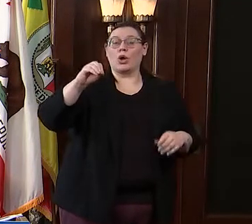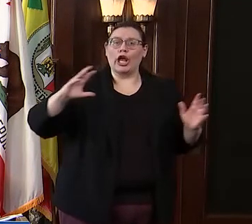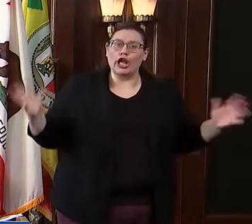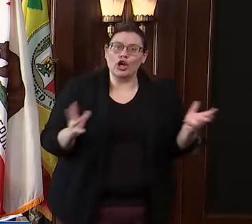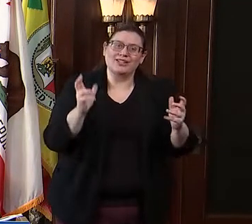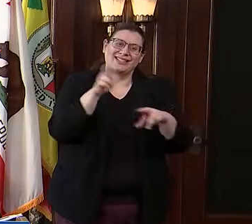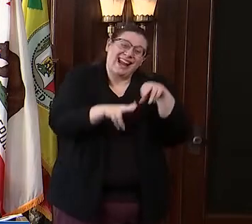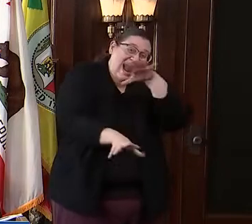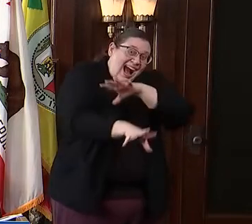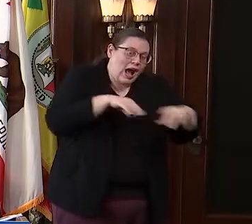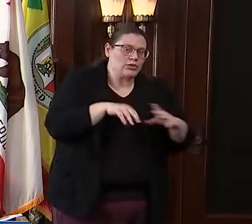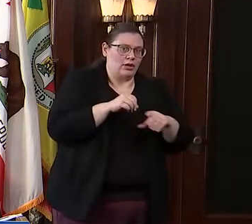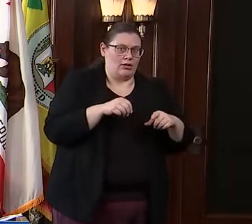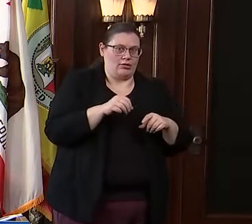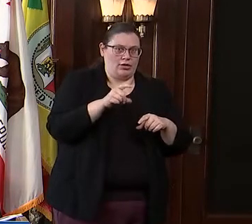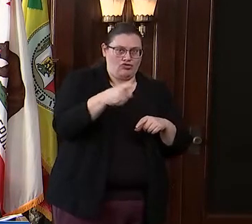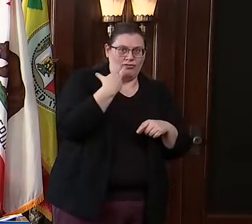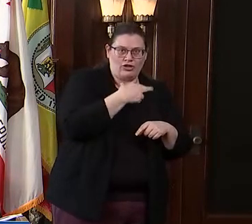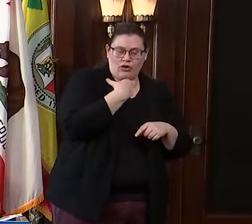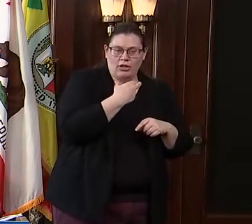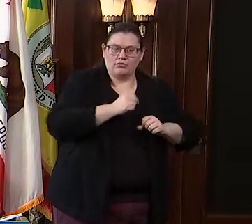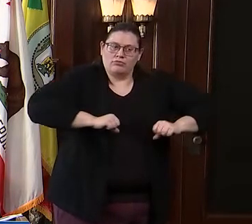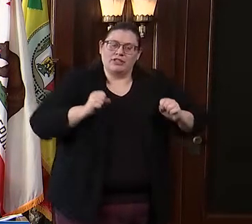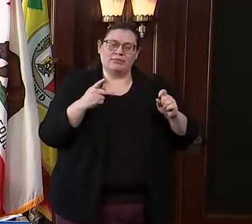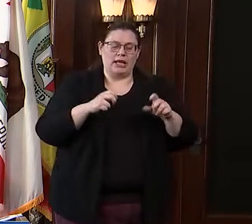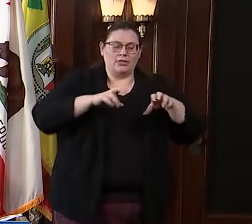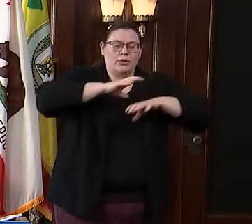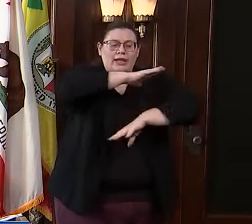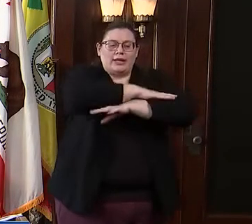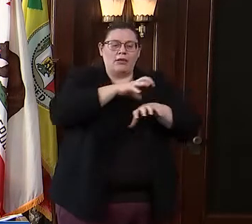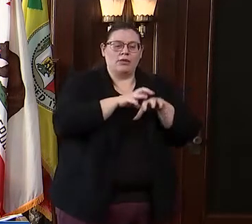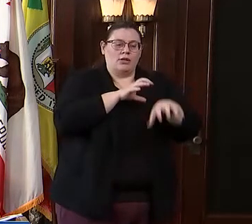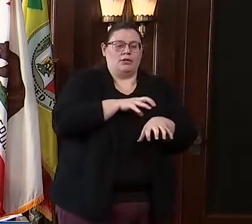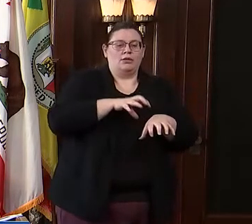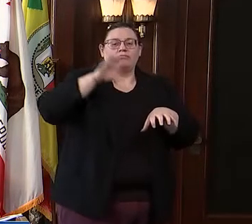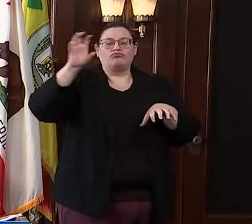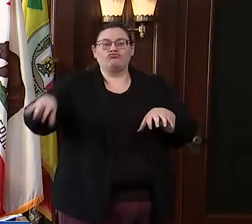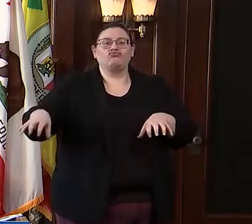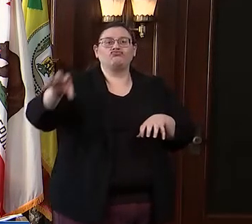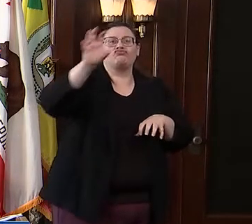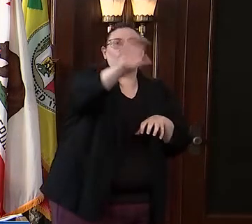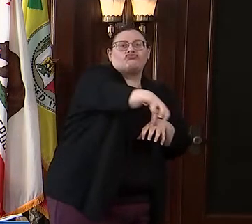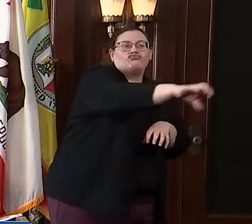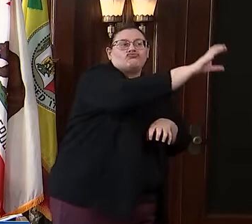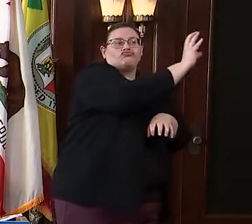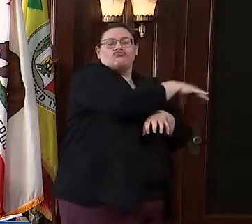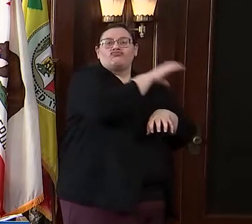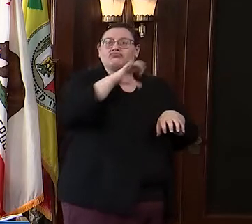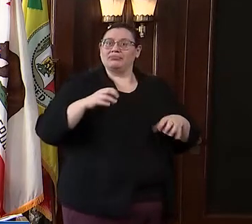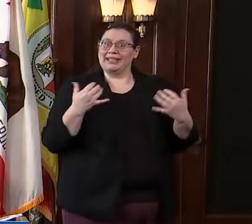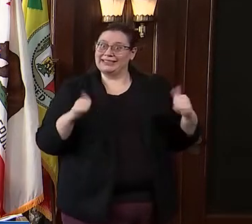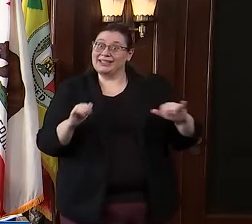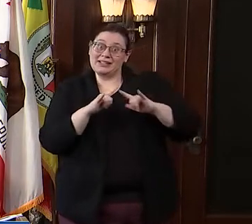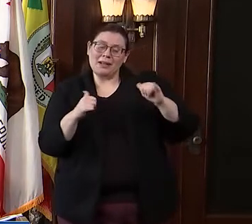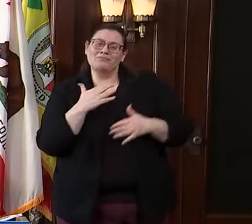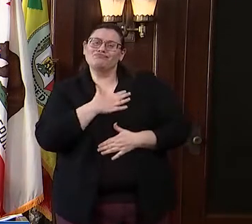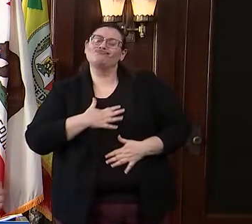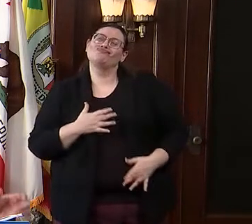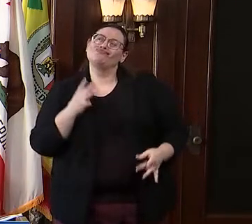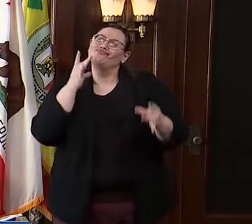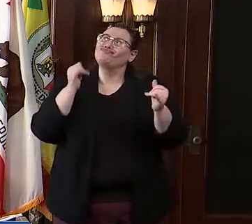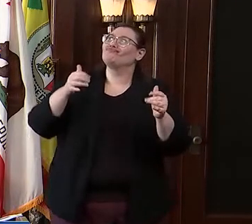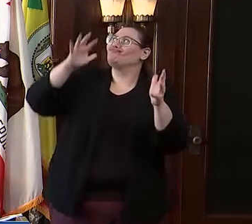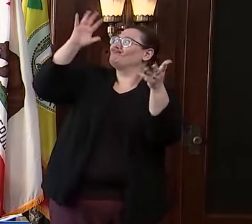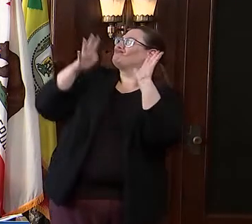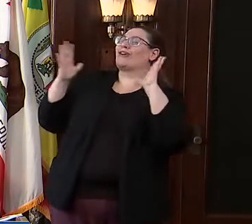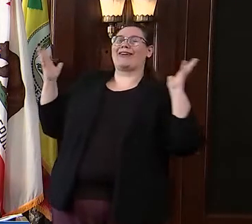seating at restaurants to give more space for diners to maintain physical distance and to enjoy our amazing weather. Through